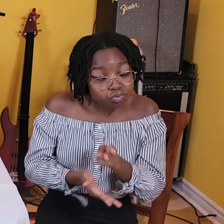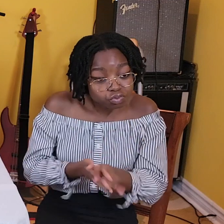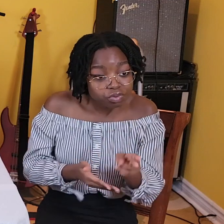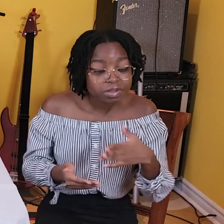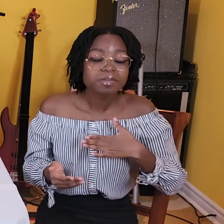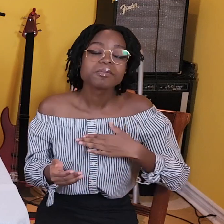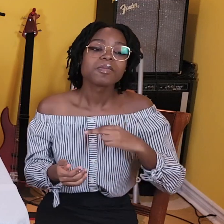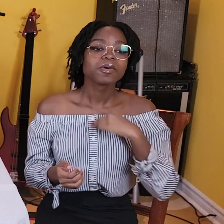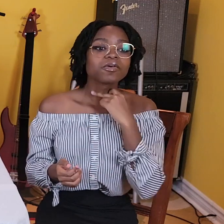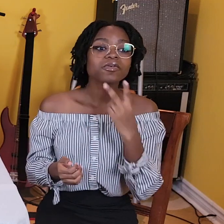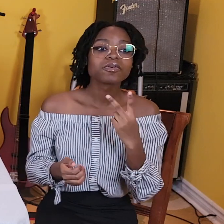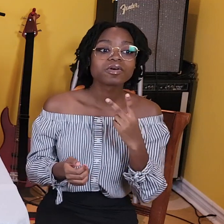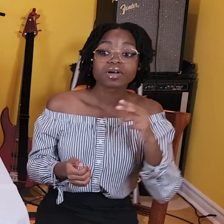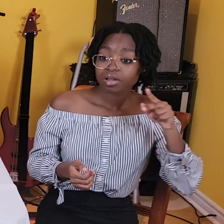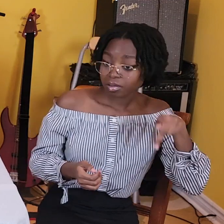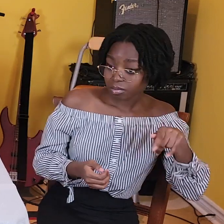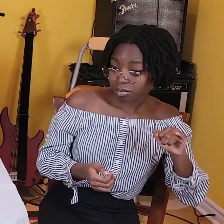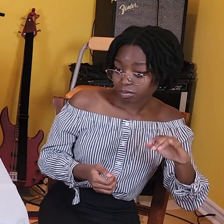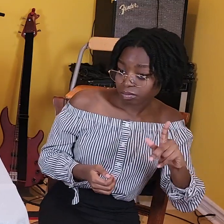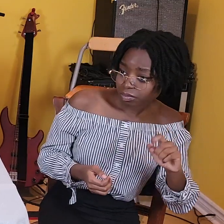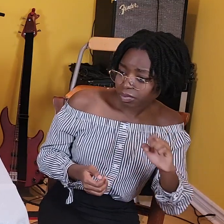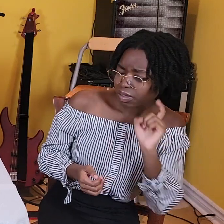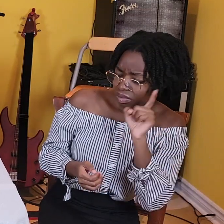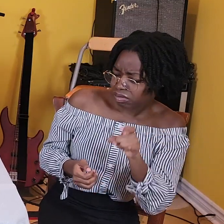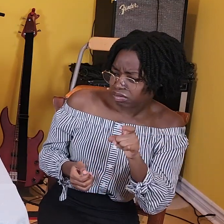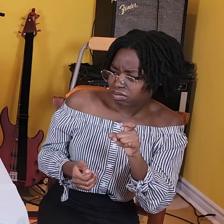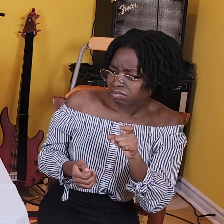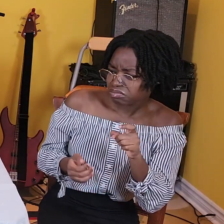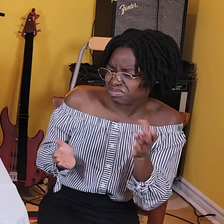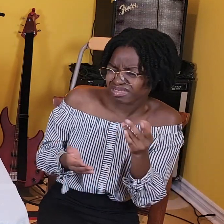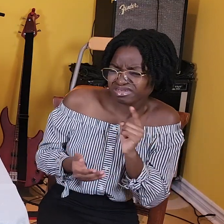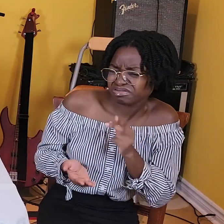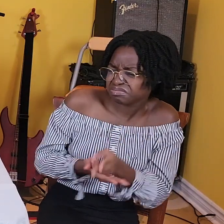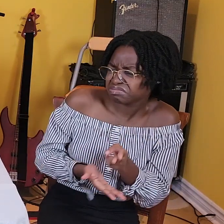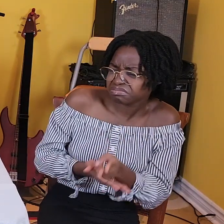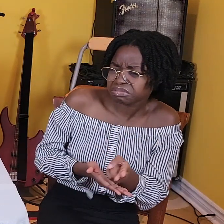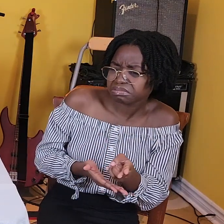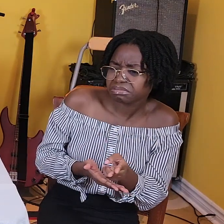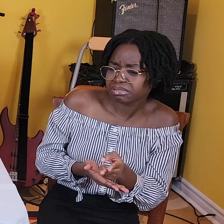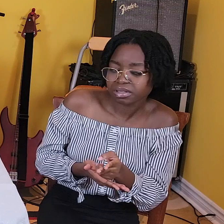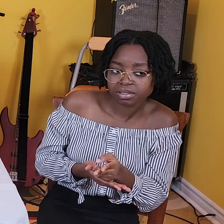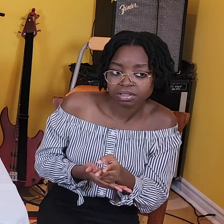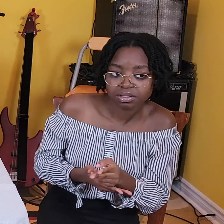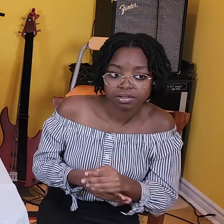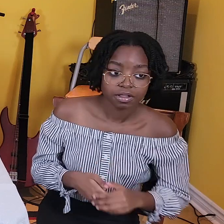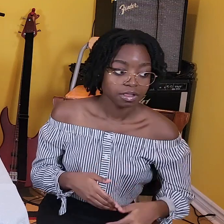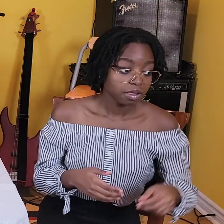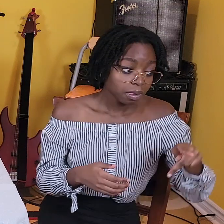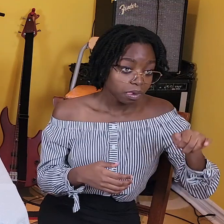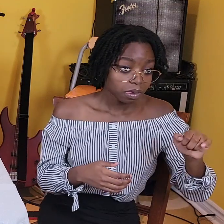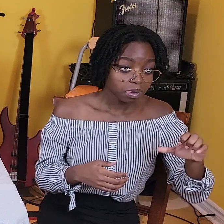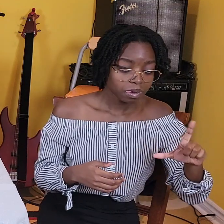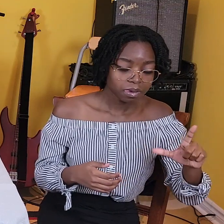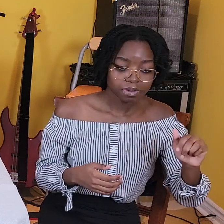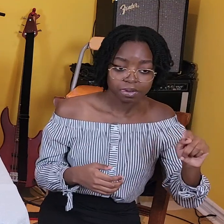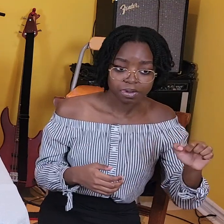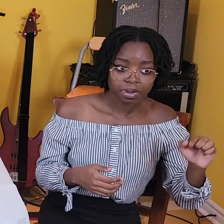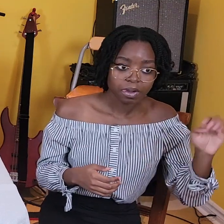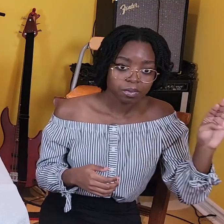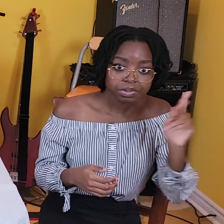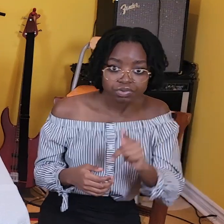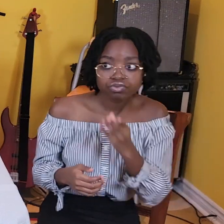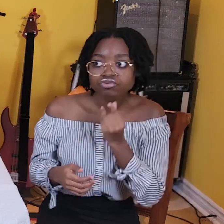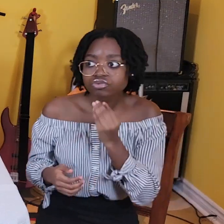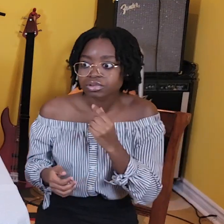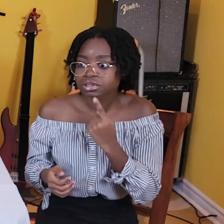truth? And when he said this, he went out again to the Jews and said to them, I find no fault in him at